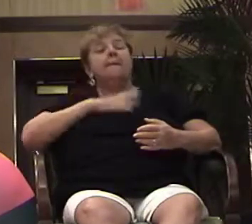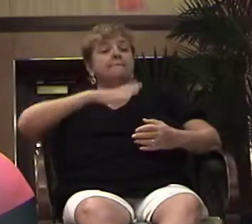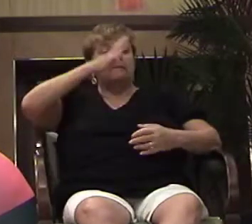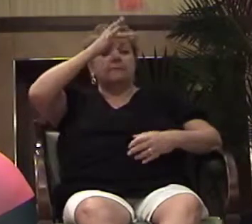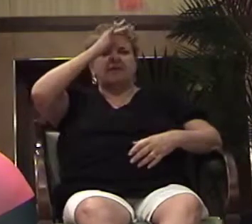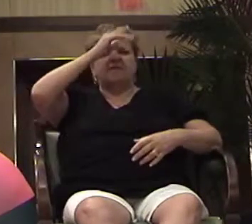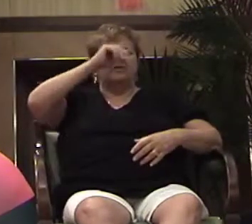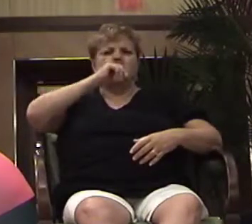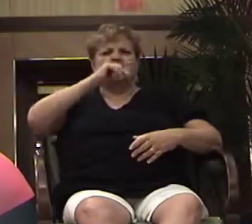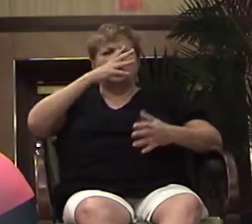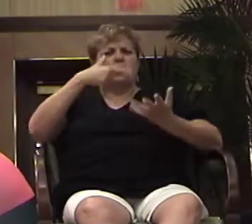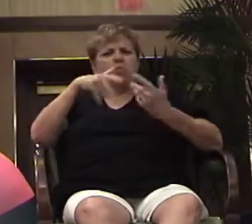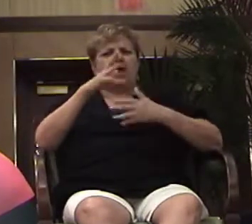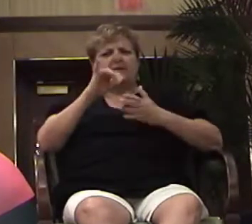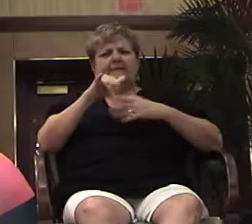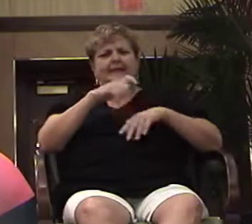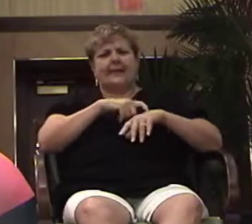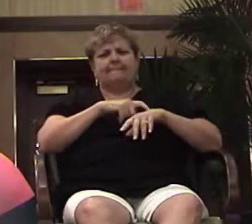around then. And